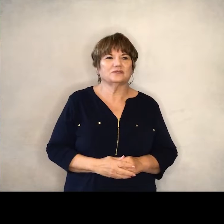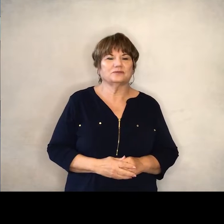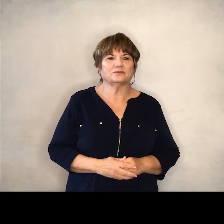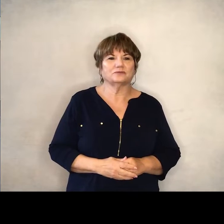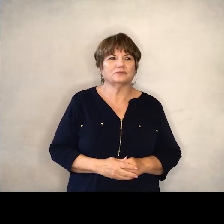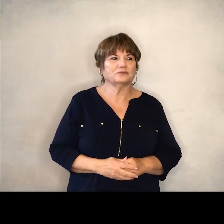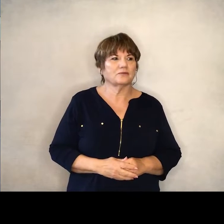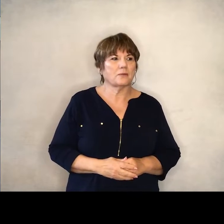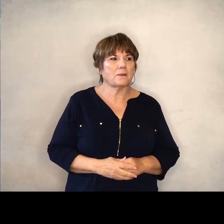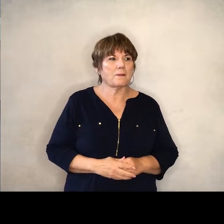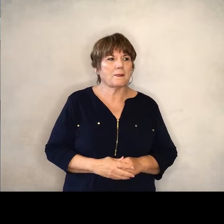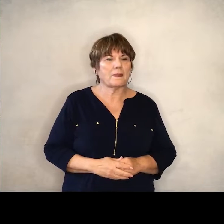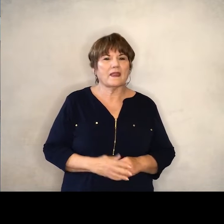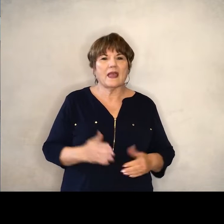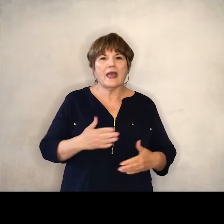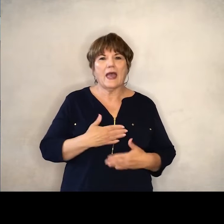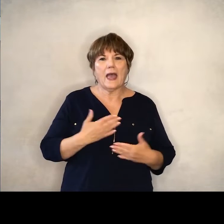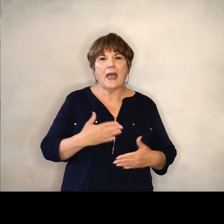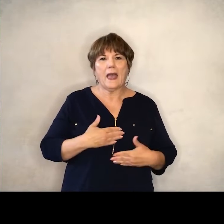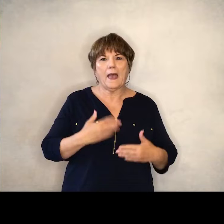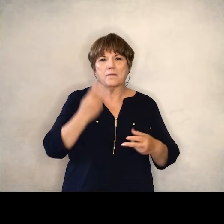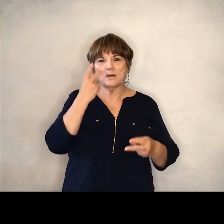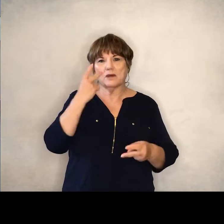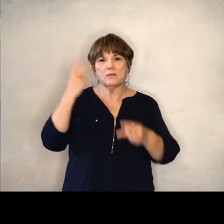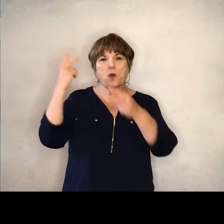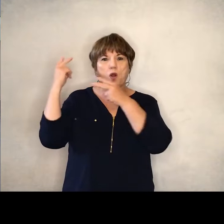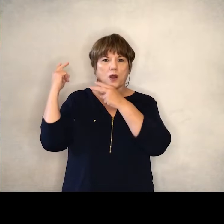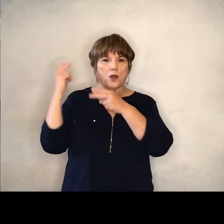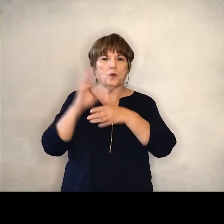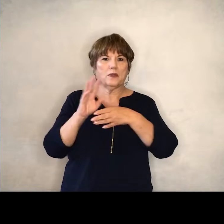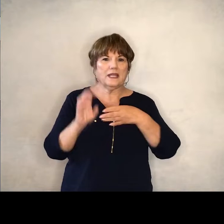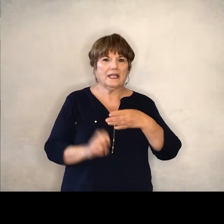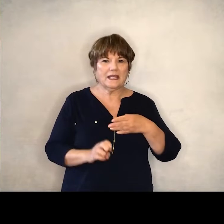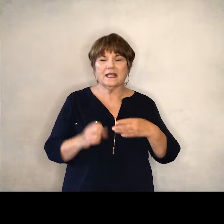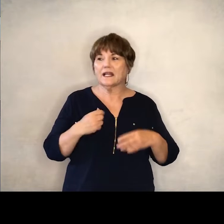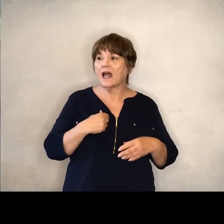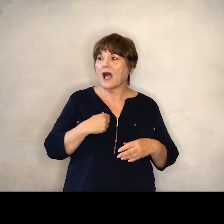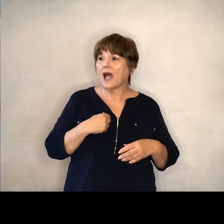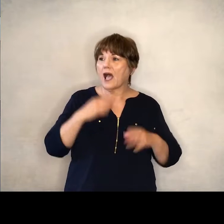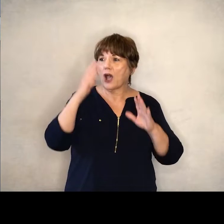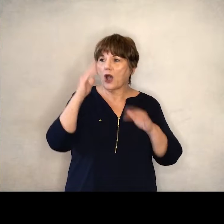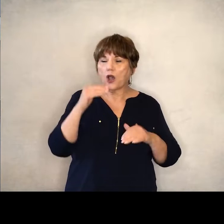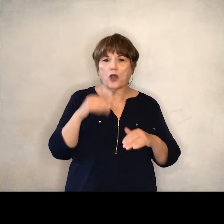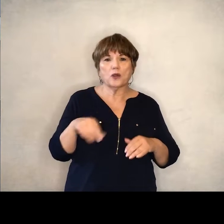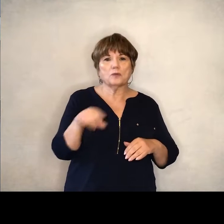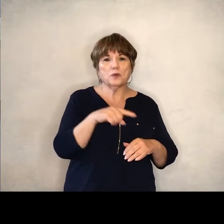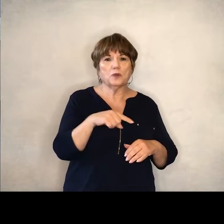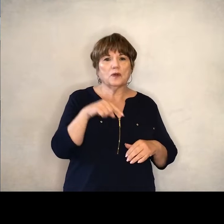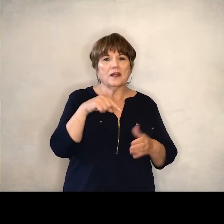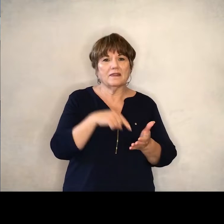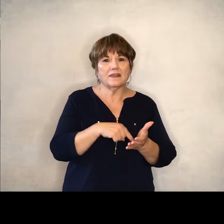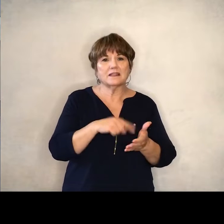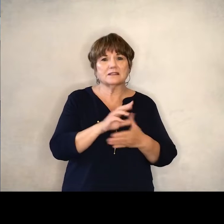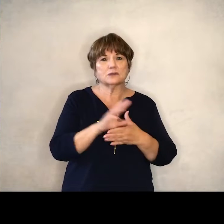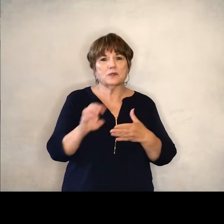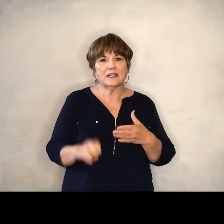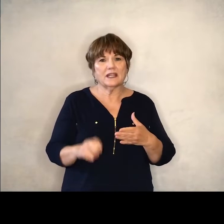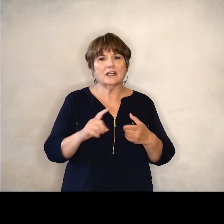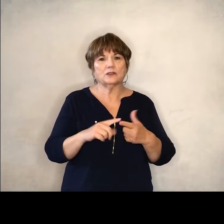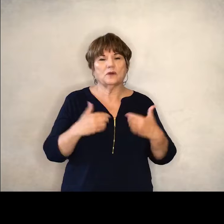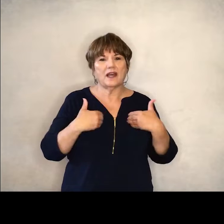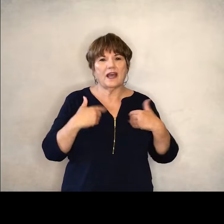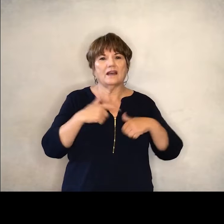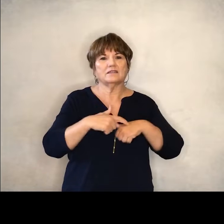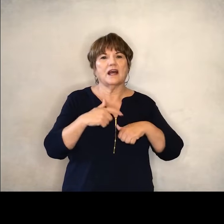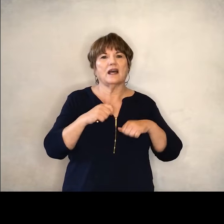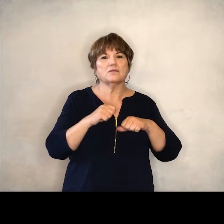Happy Memorial Day weekend. I hope that you are able this weekend to spend time with family and friends,